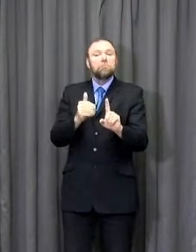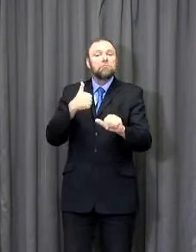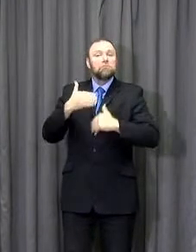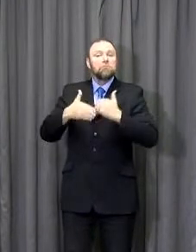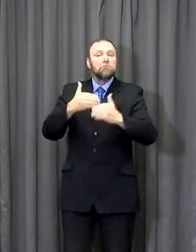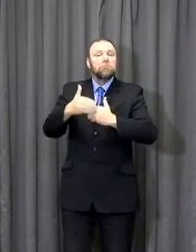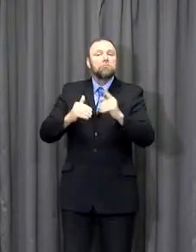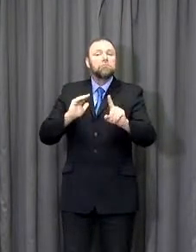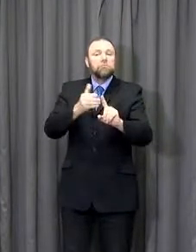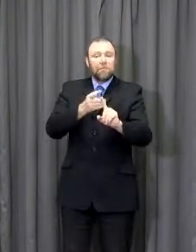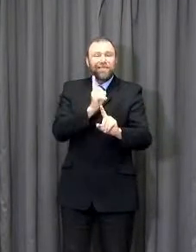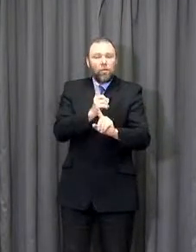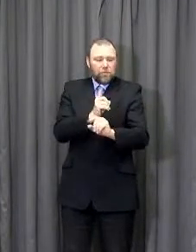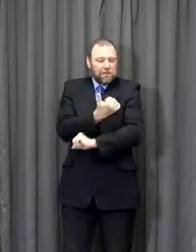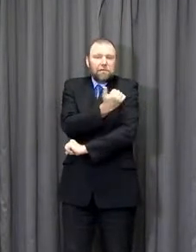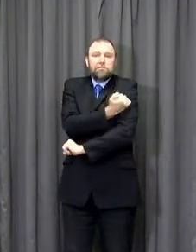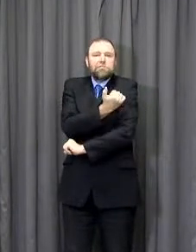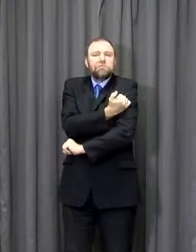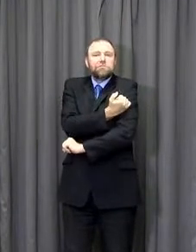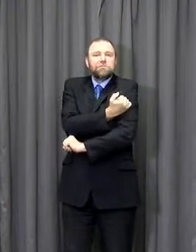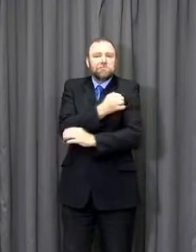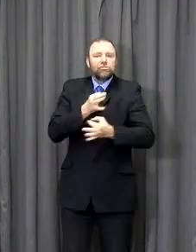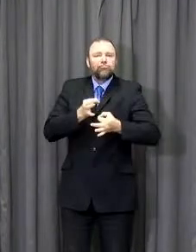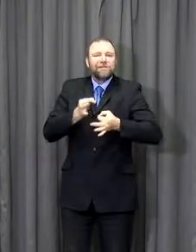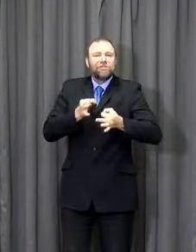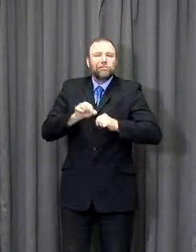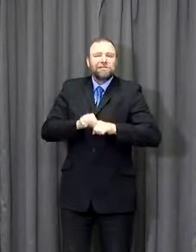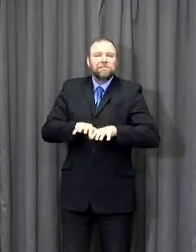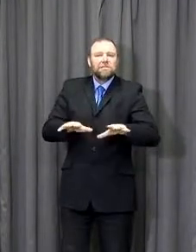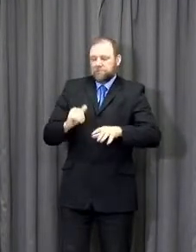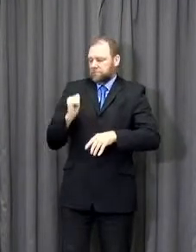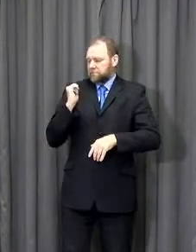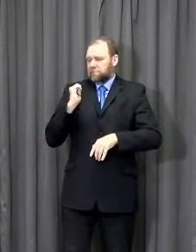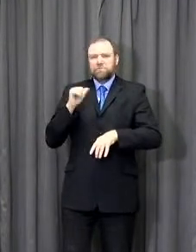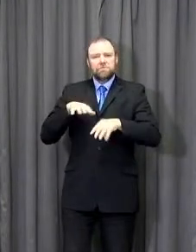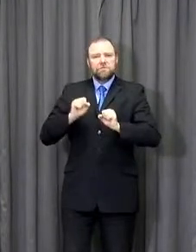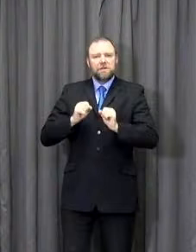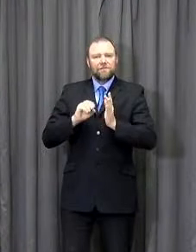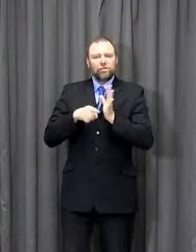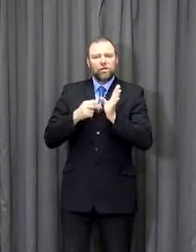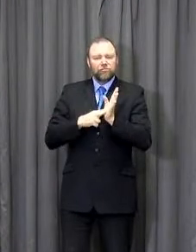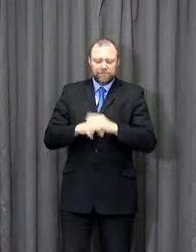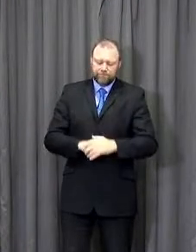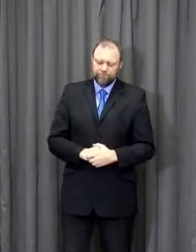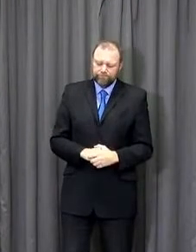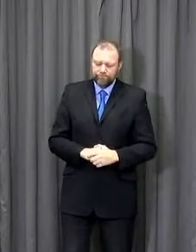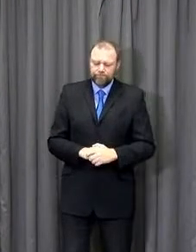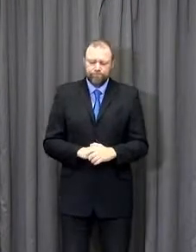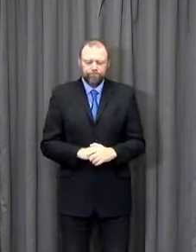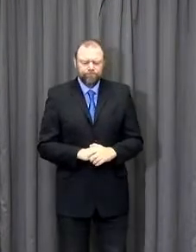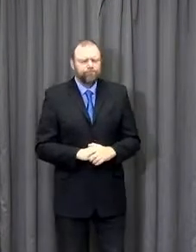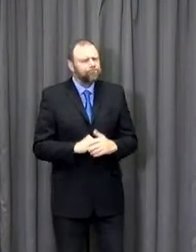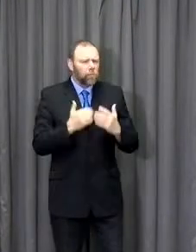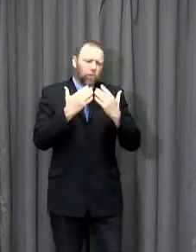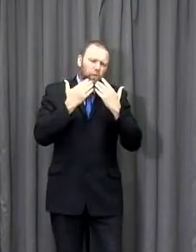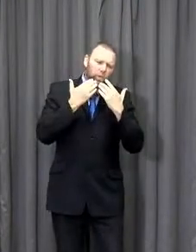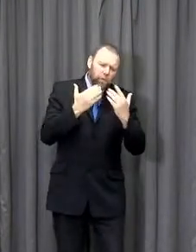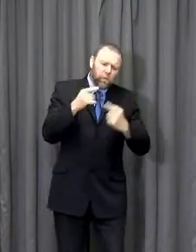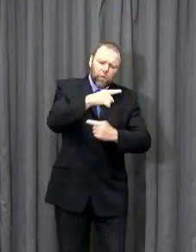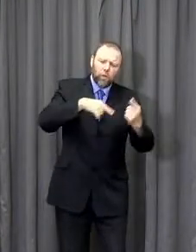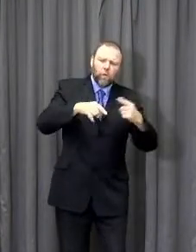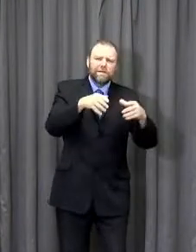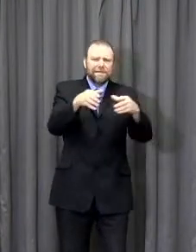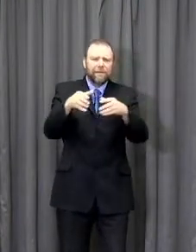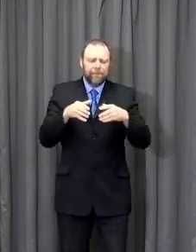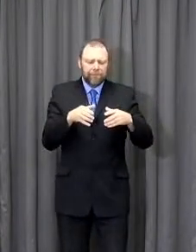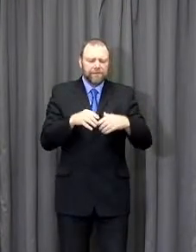coronavirus vaccination strategy published just at the start of this month. So big thanks to all the teams working so hard on vaccination across